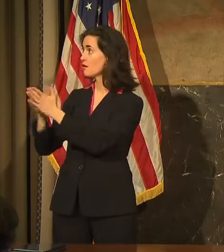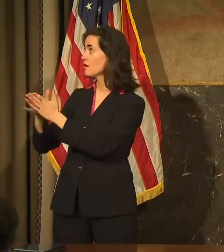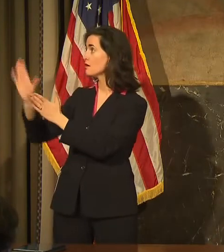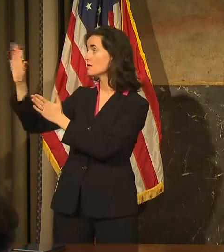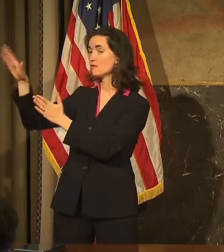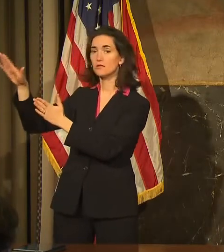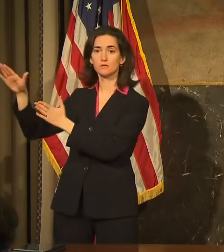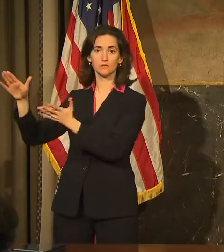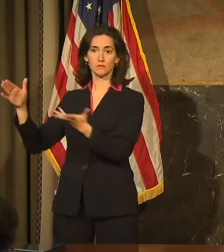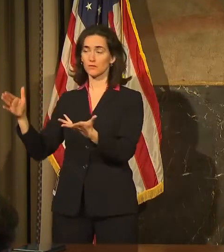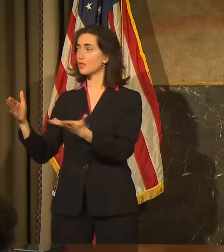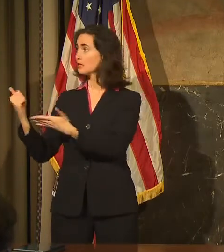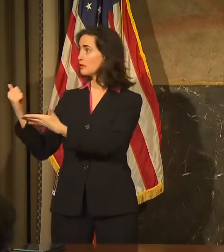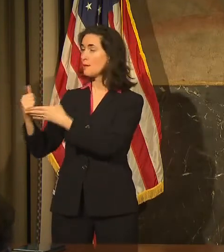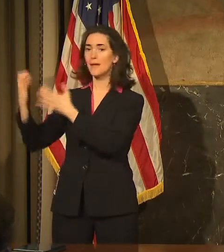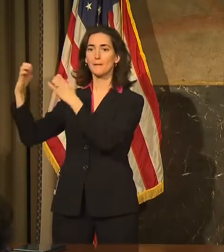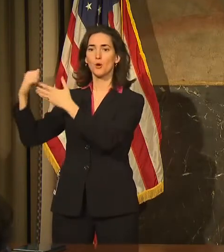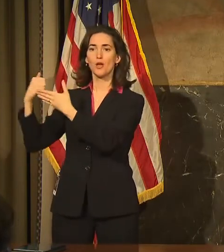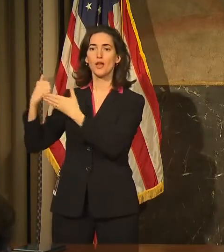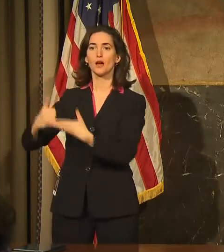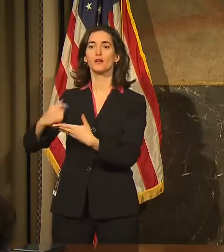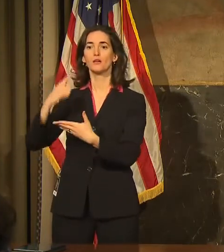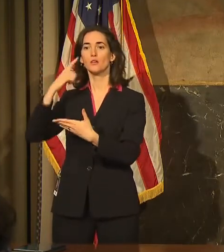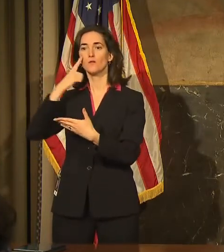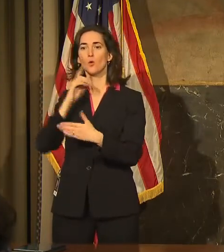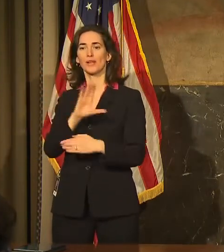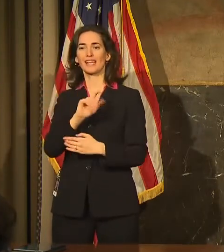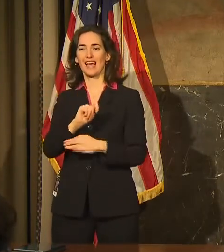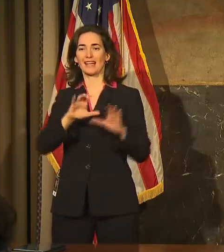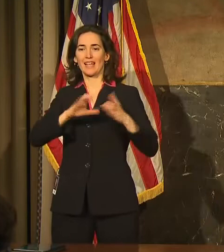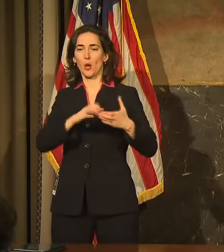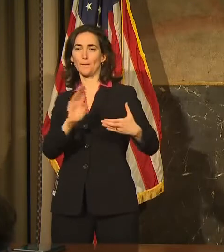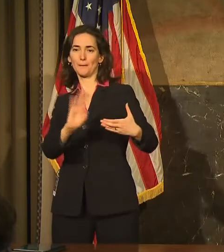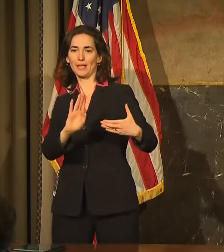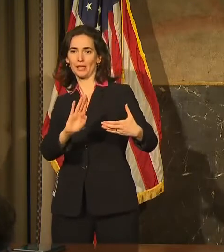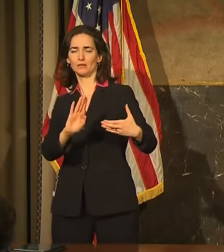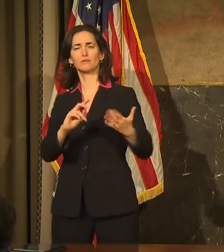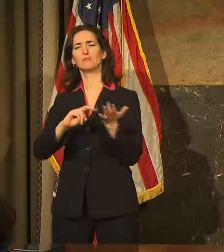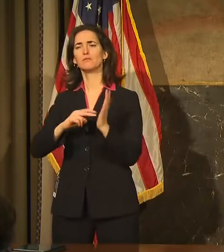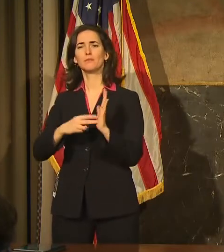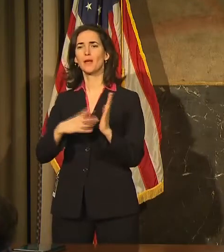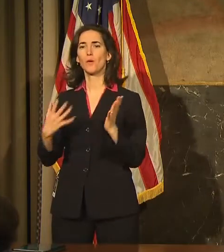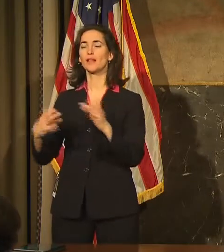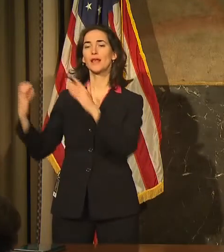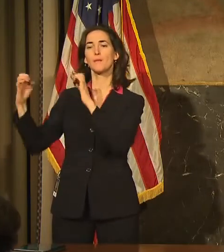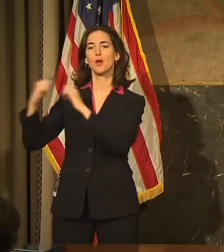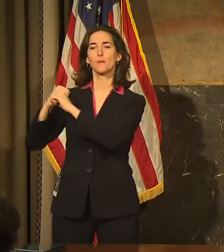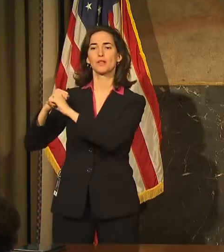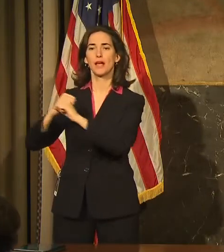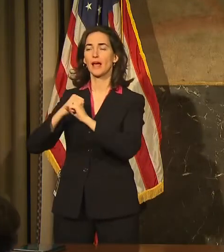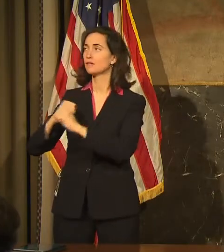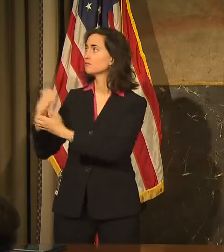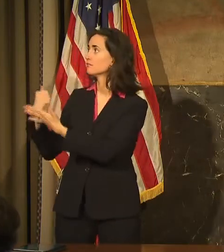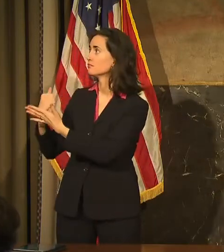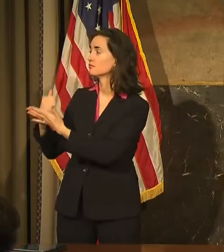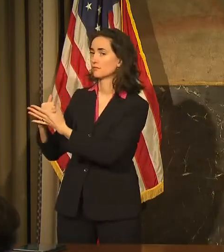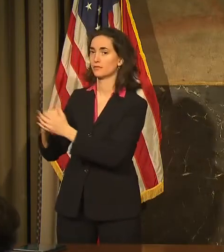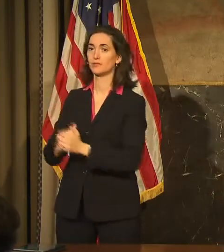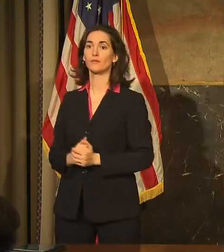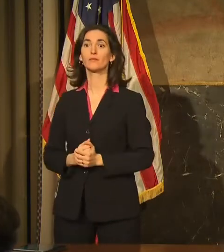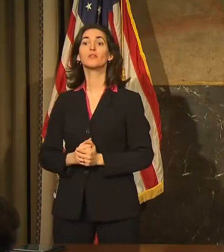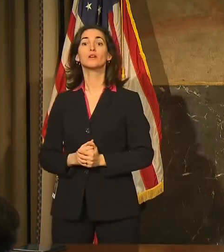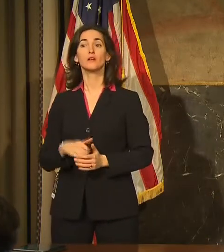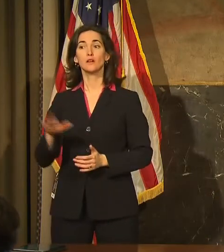direct federal assistance and Category B assistance, which is emergency protective measures. And I was able to talk